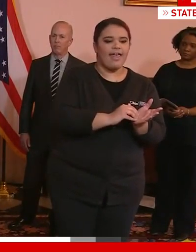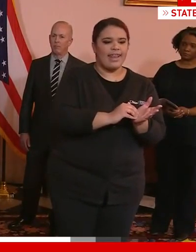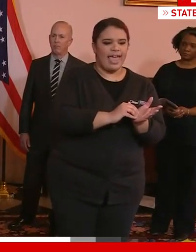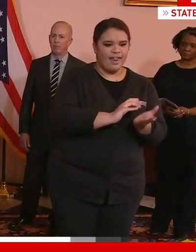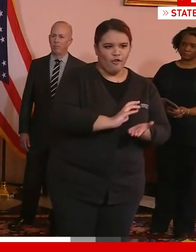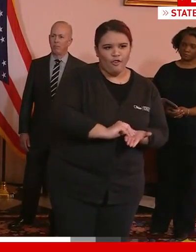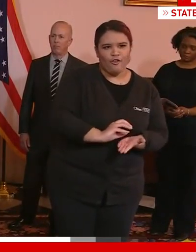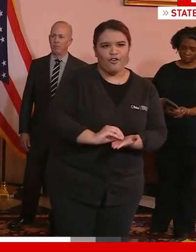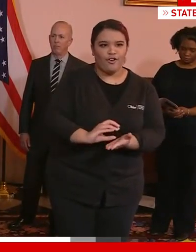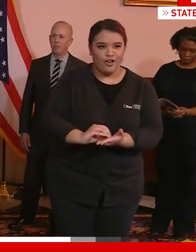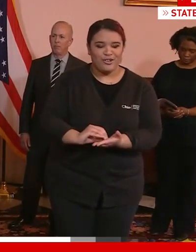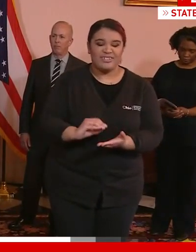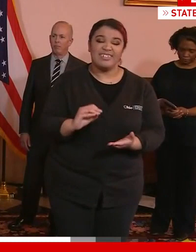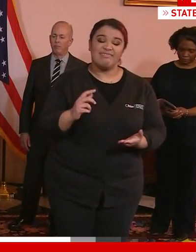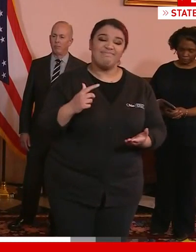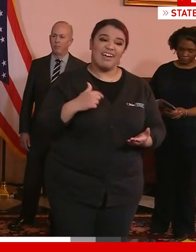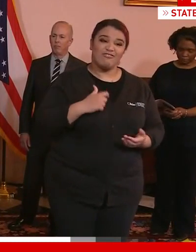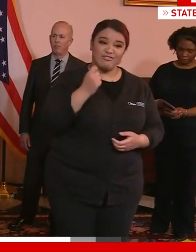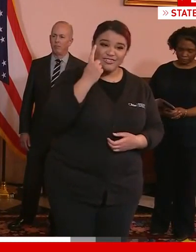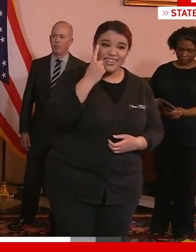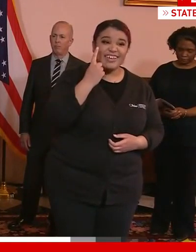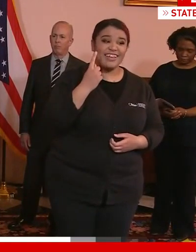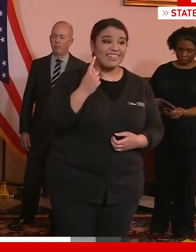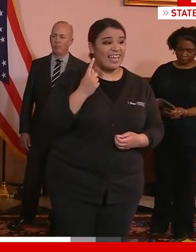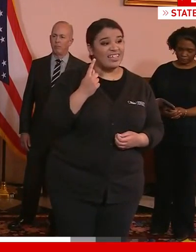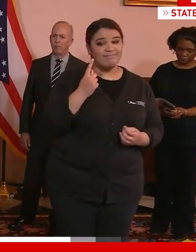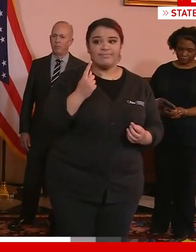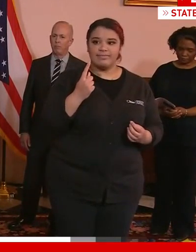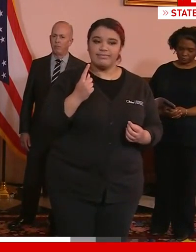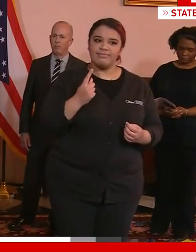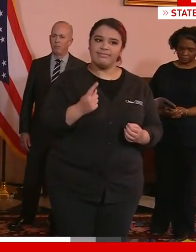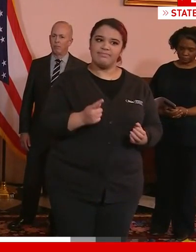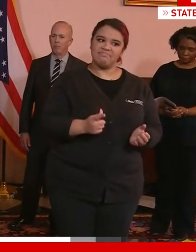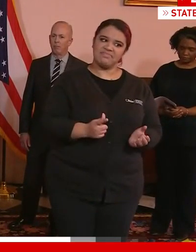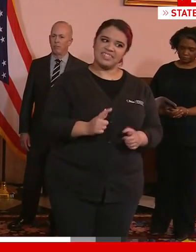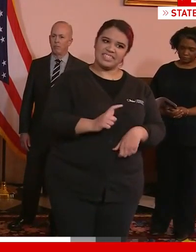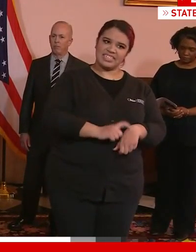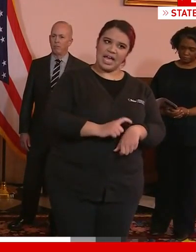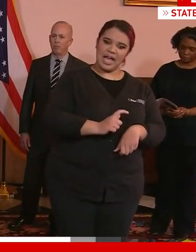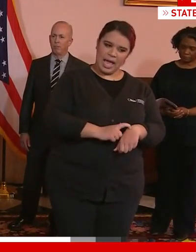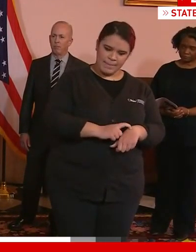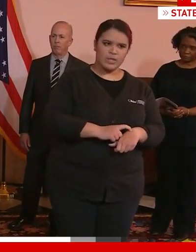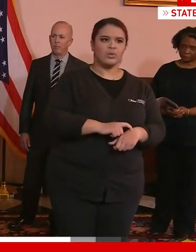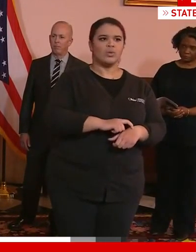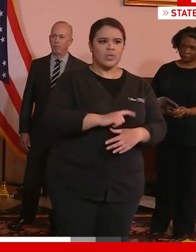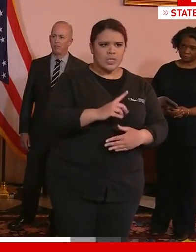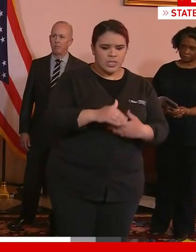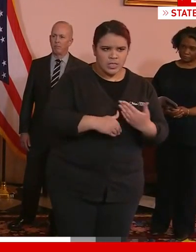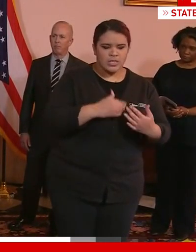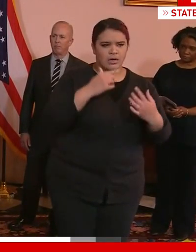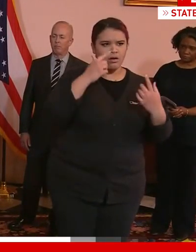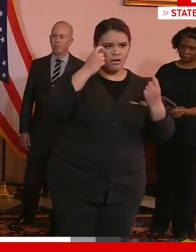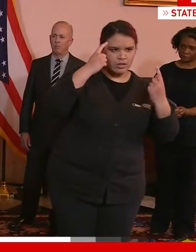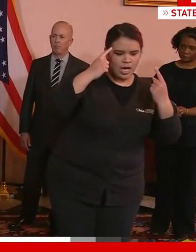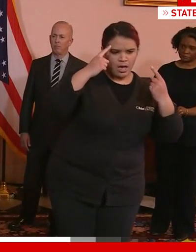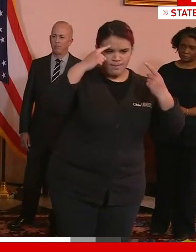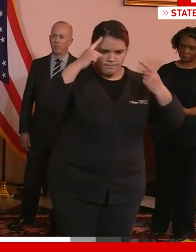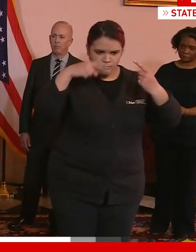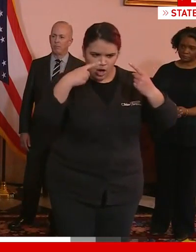awareness at our own time and in our own way. But again, timing is everything,